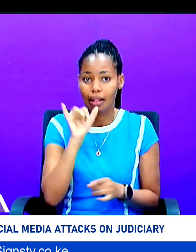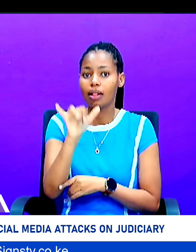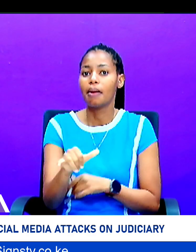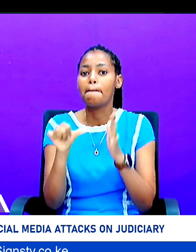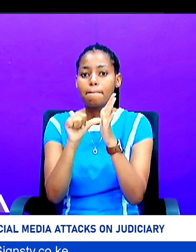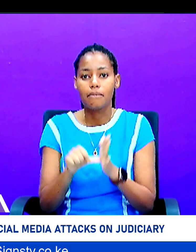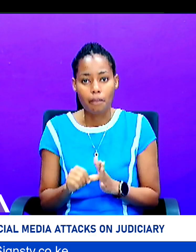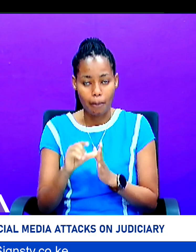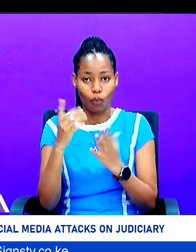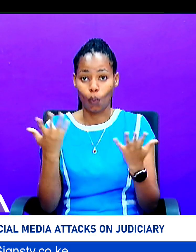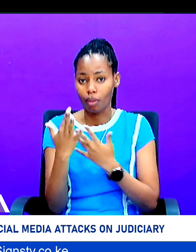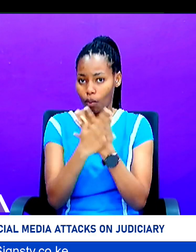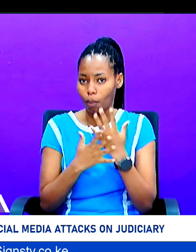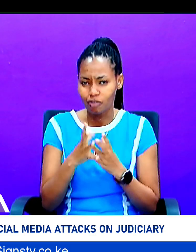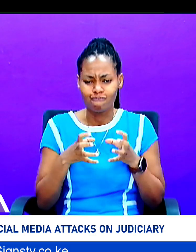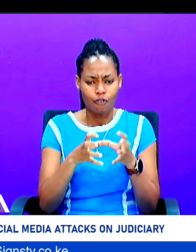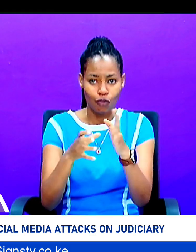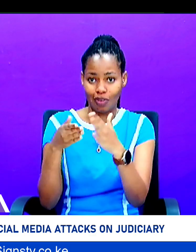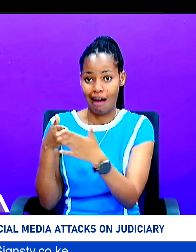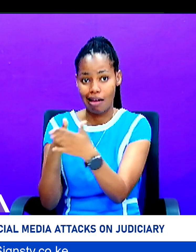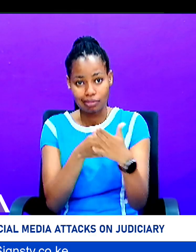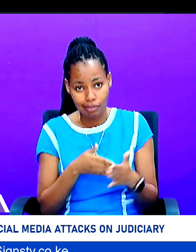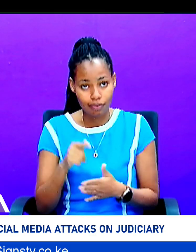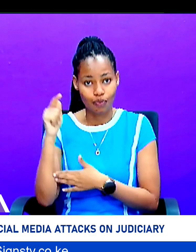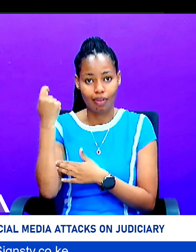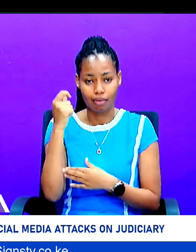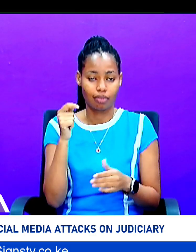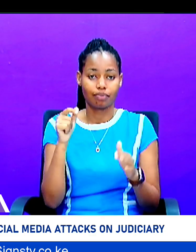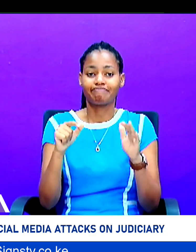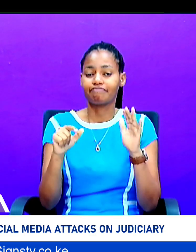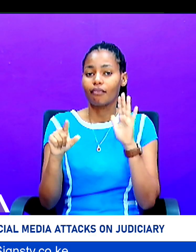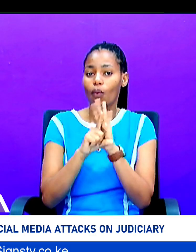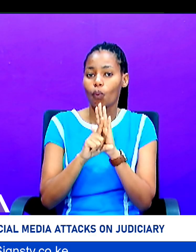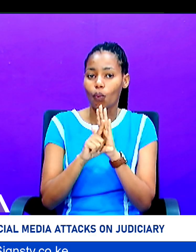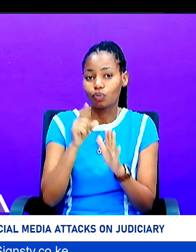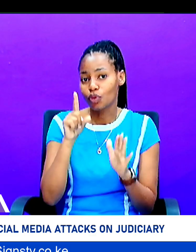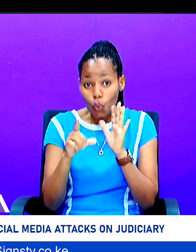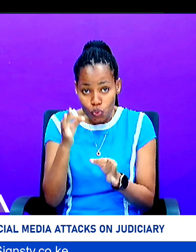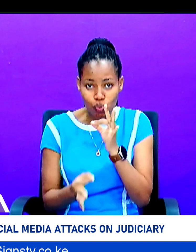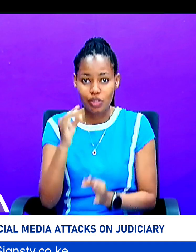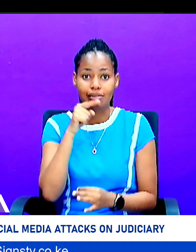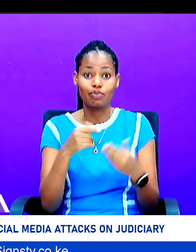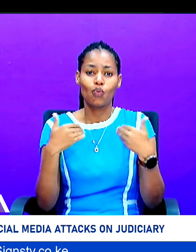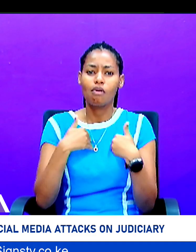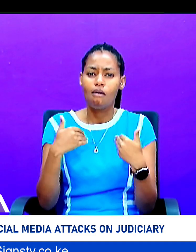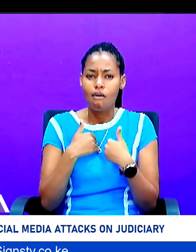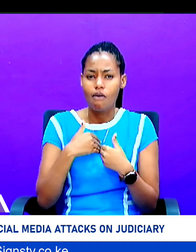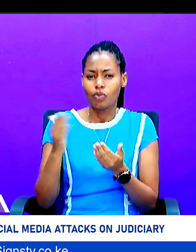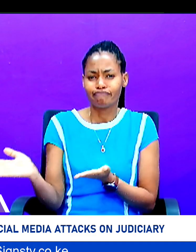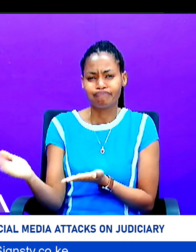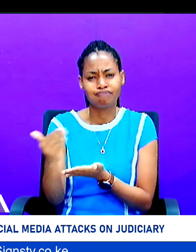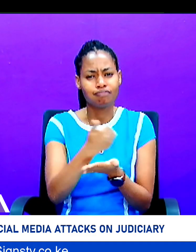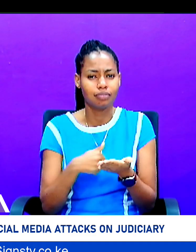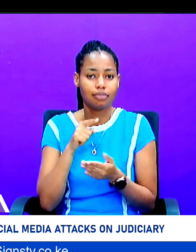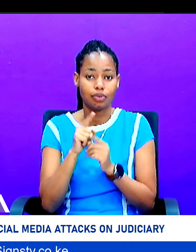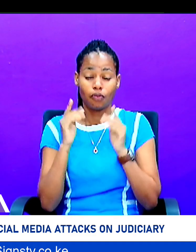The Chief Justice also revealed that the issue of cyber harassment against the Kenyan